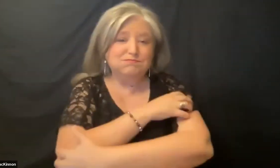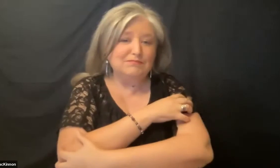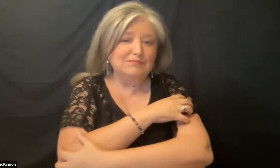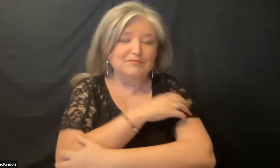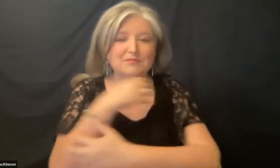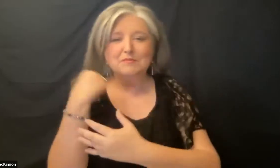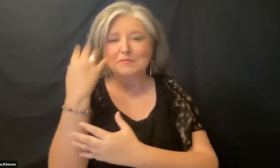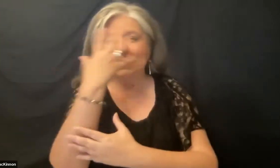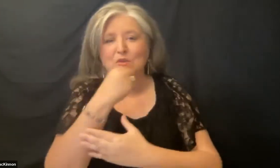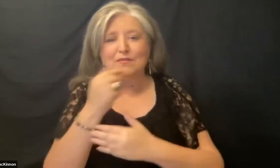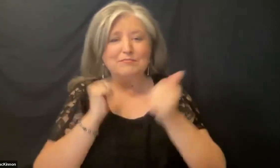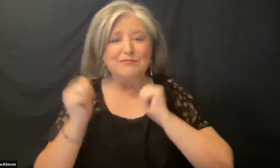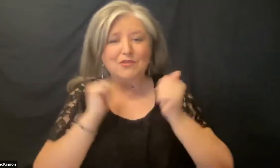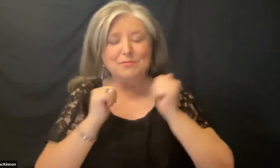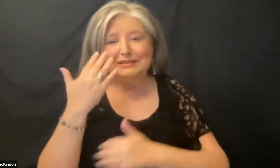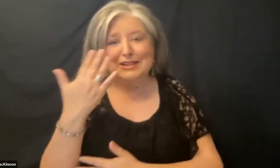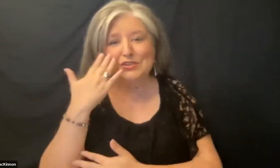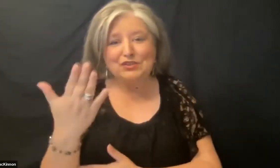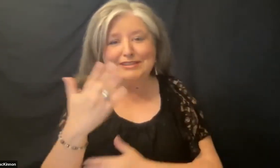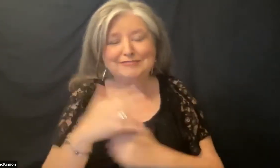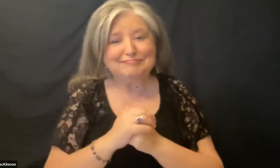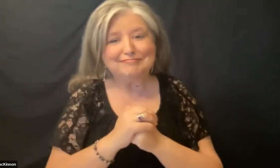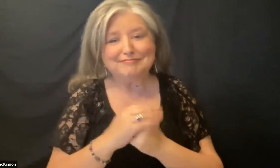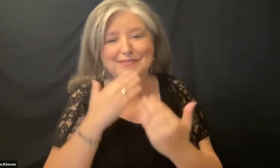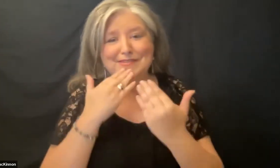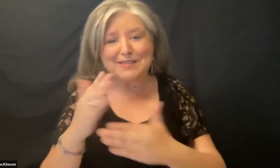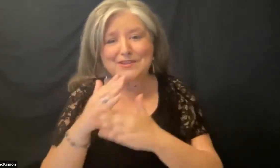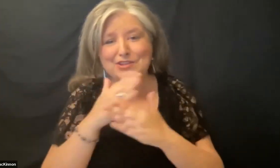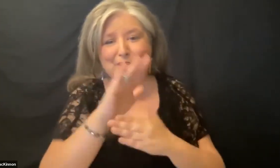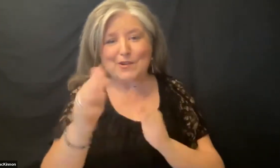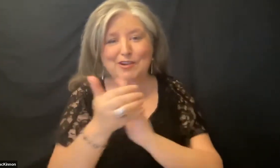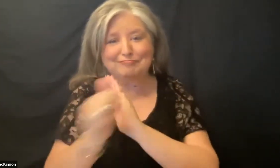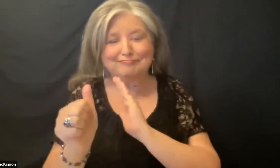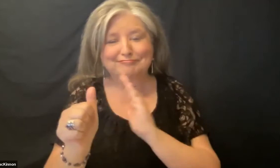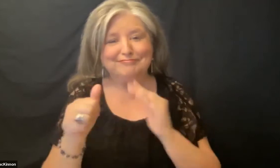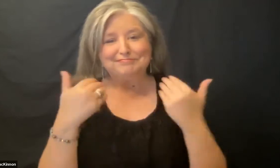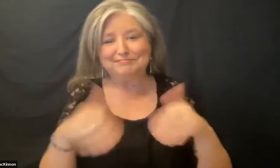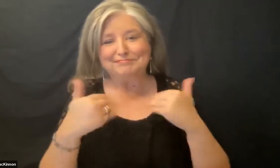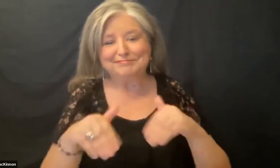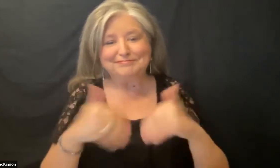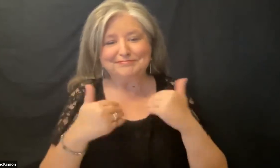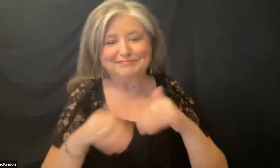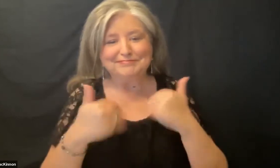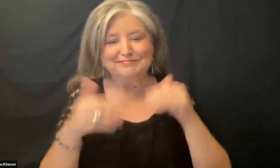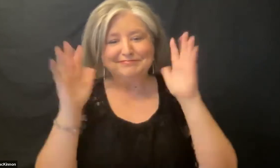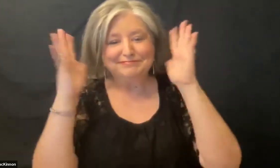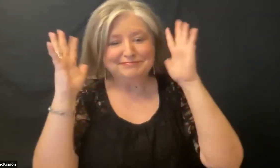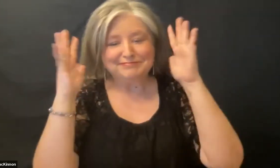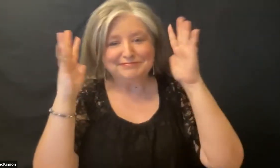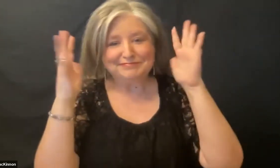Wow. Hey, Tree, that was absolutely powerful storytelling. Thank you for sharing